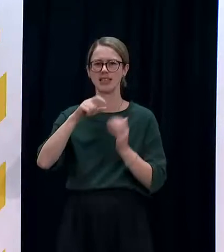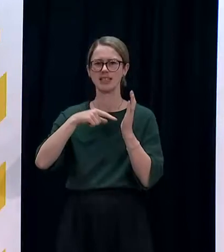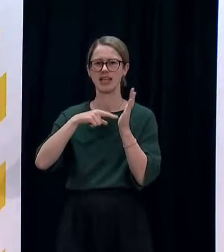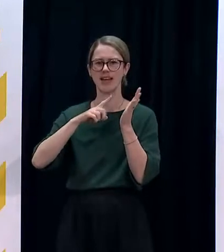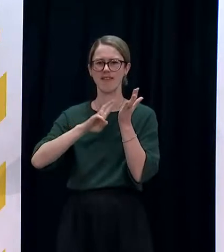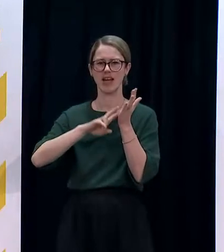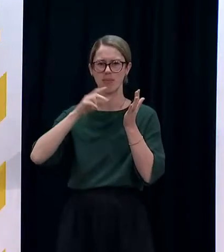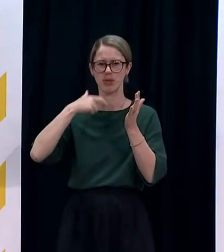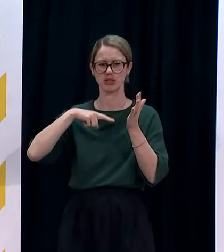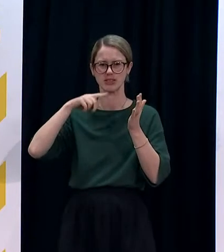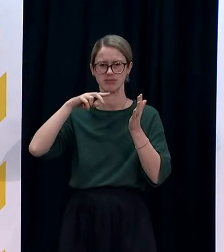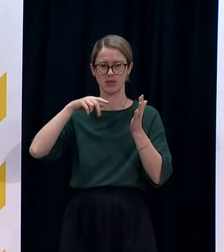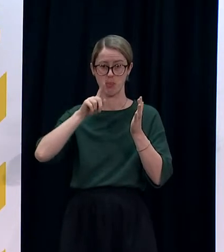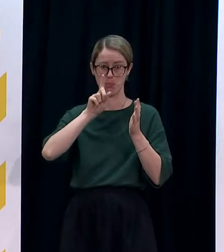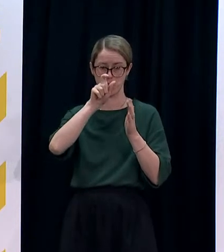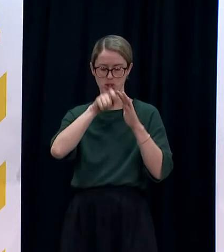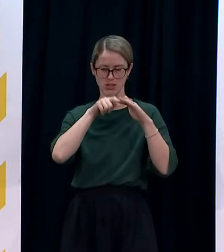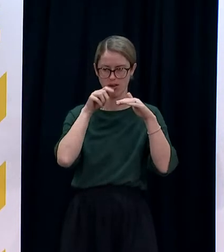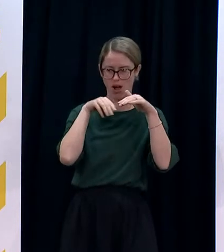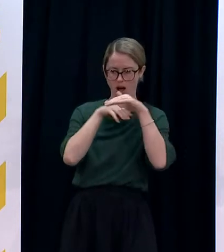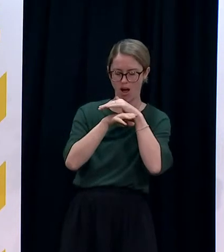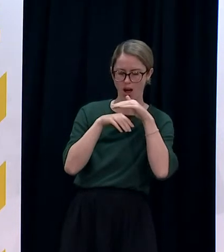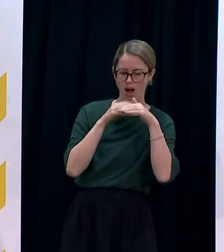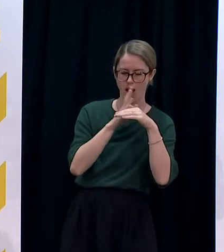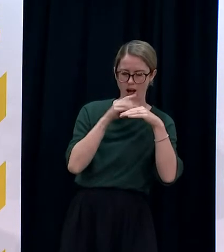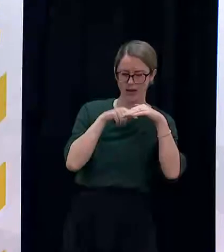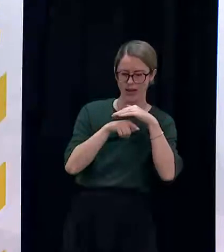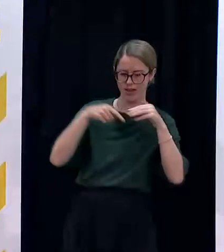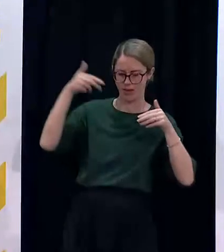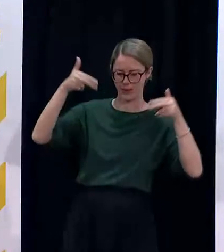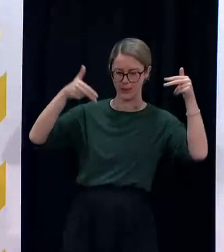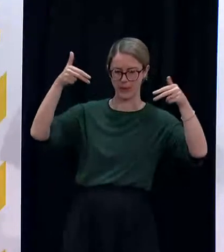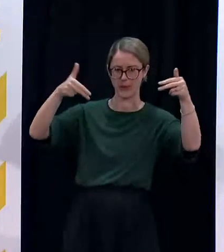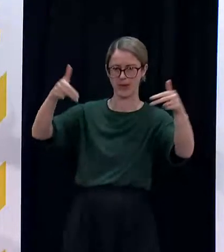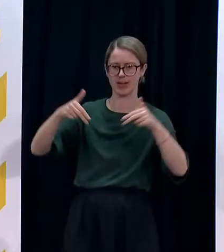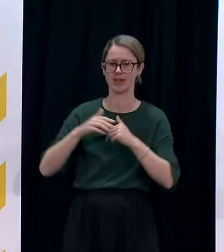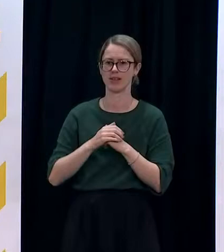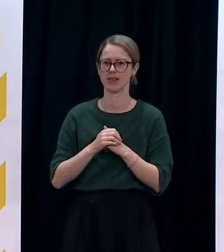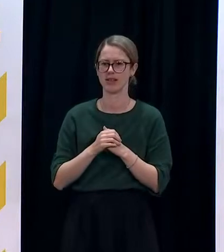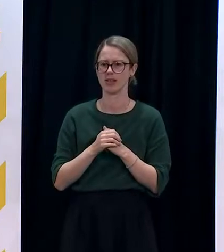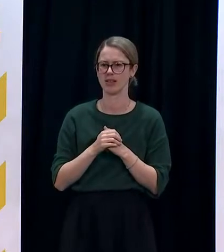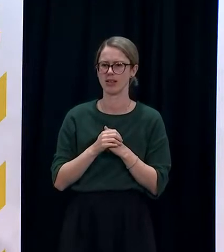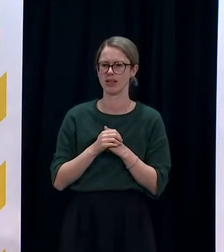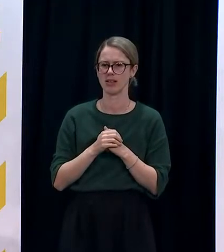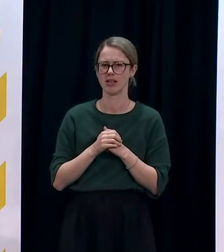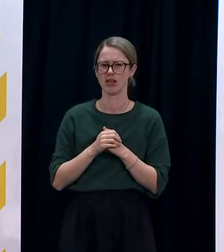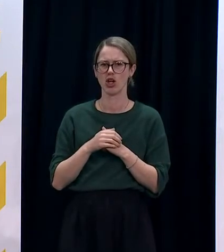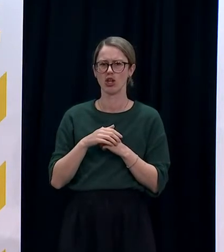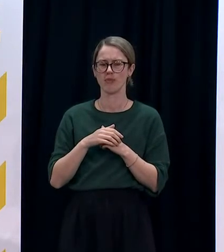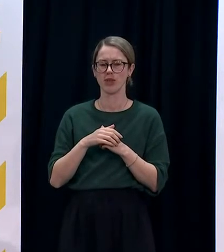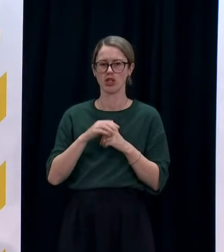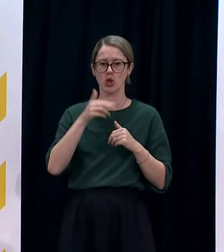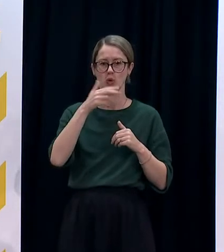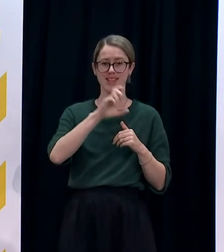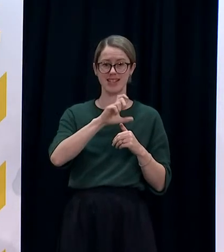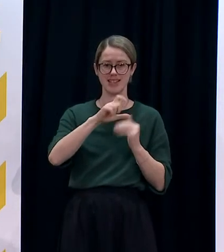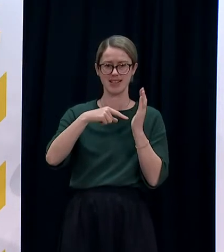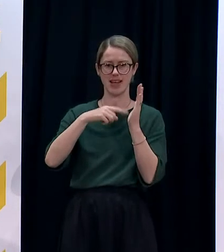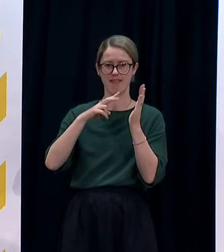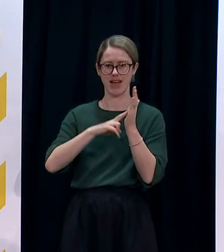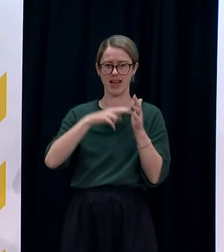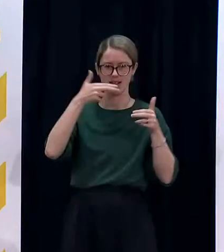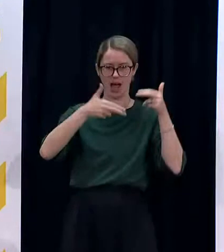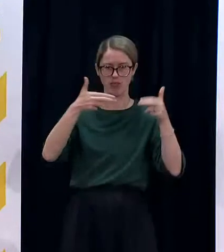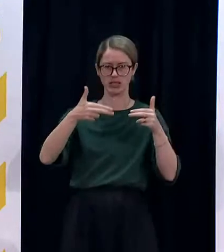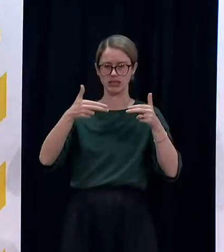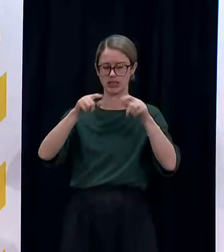footage, because when the person left and hid in the bushes from the security guard, why was there not anyone monitoring the CCTV